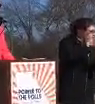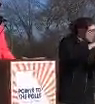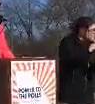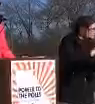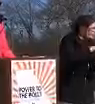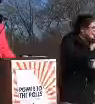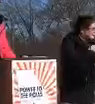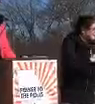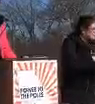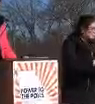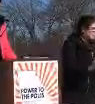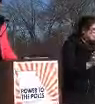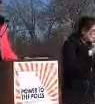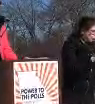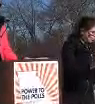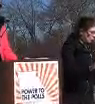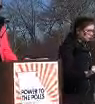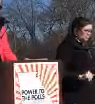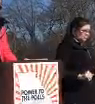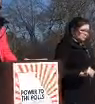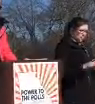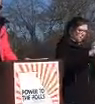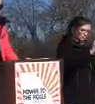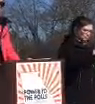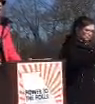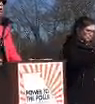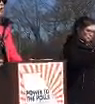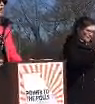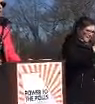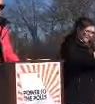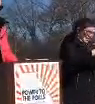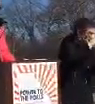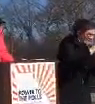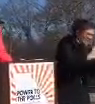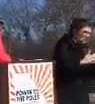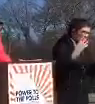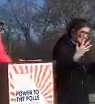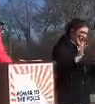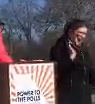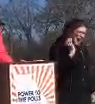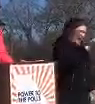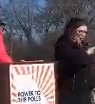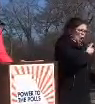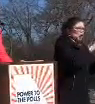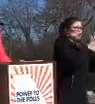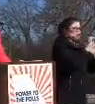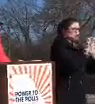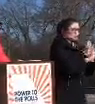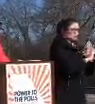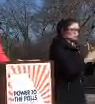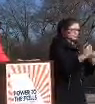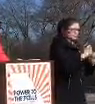ballot. Our Constitution. Yes. Yes. Our rights. Yes.